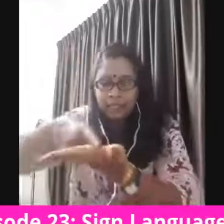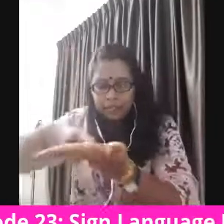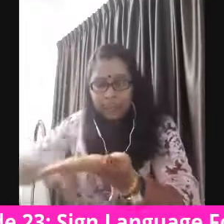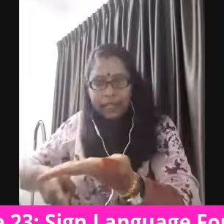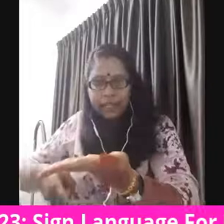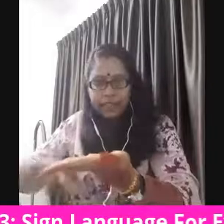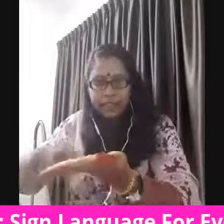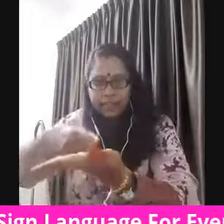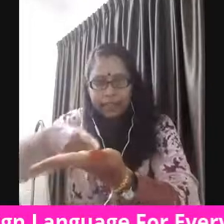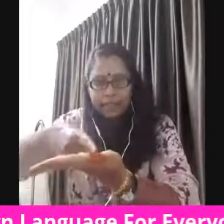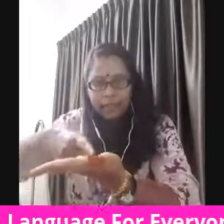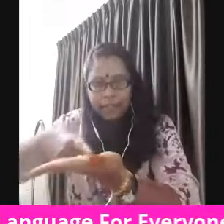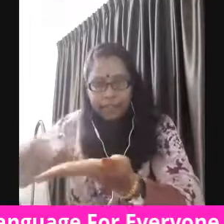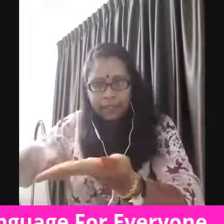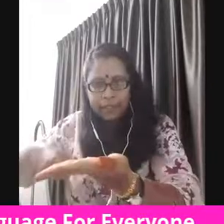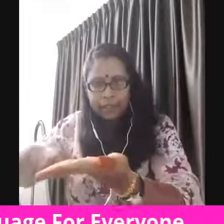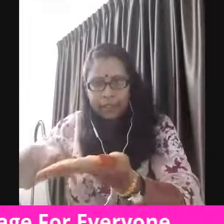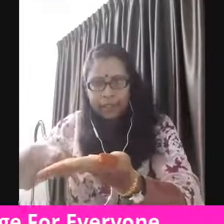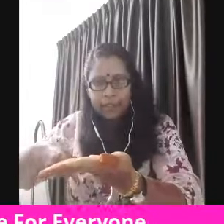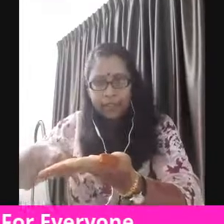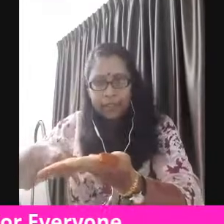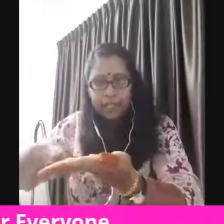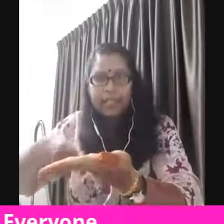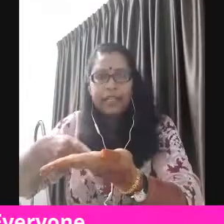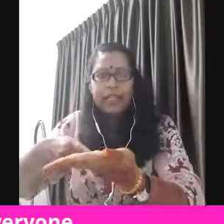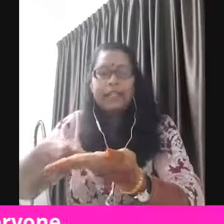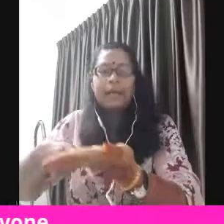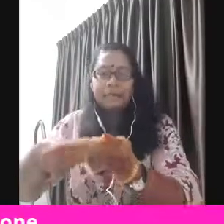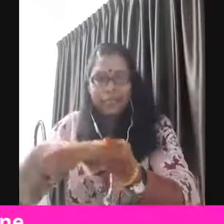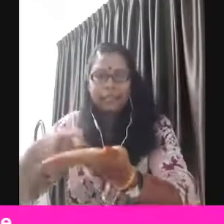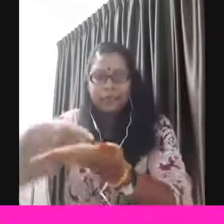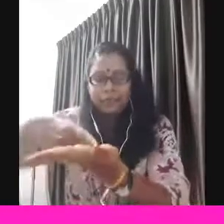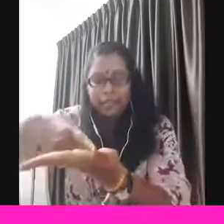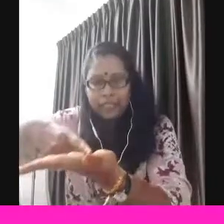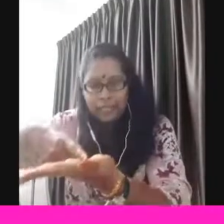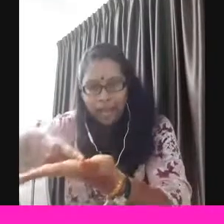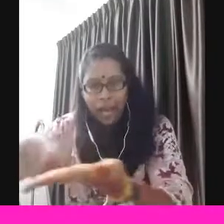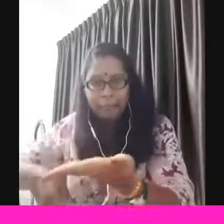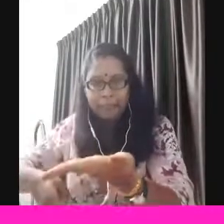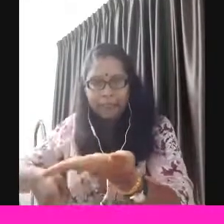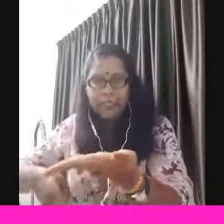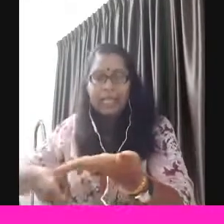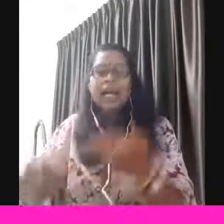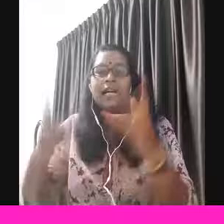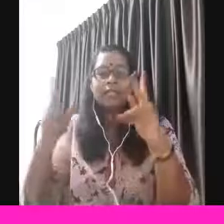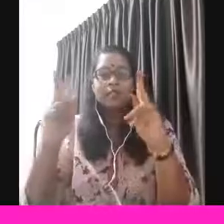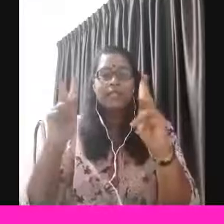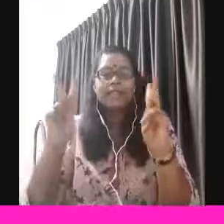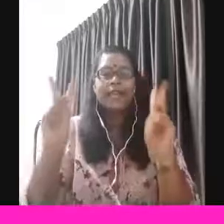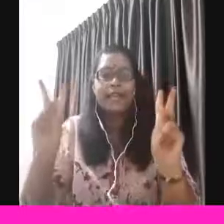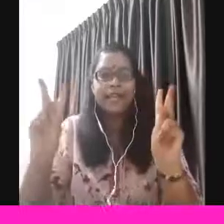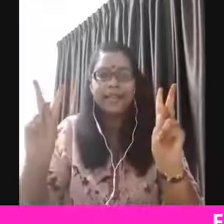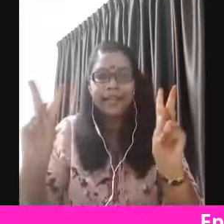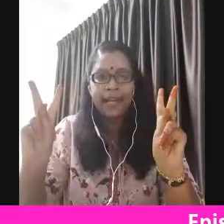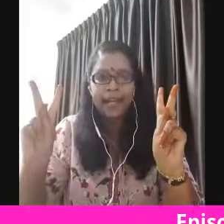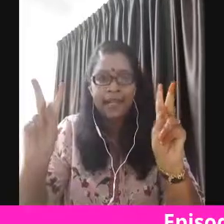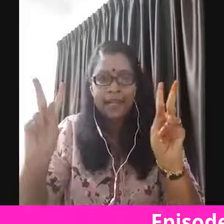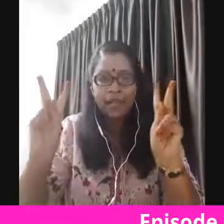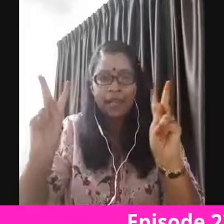finger, tarik sikit. Tarik. Yep. Apa? Apa. Kabar. This one is